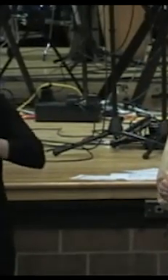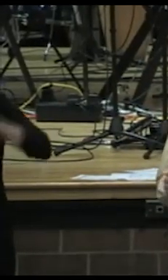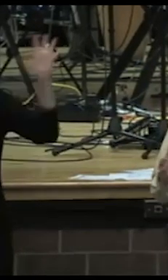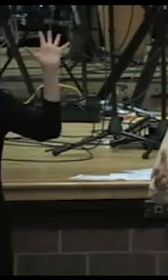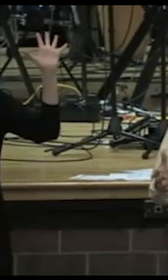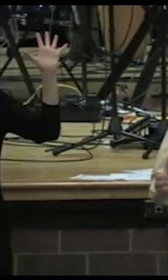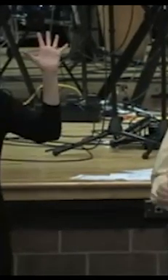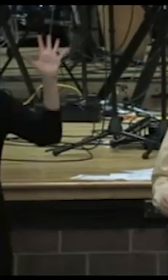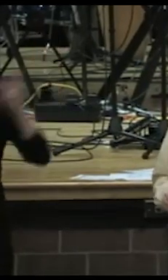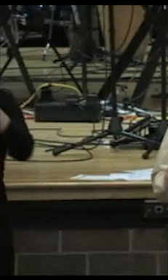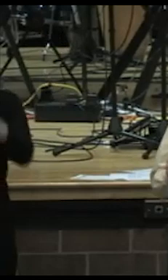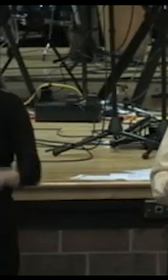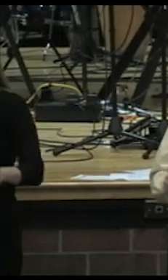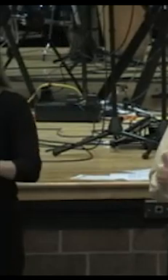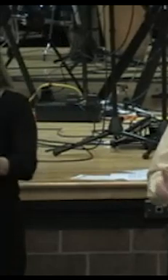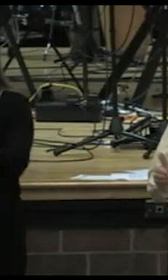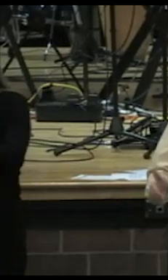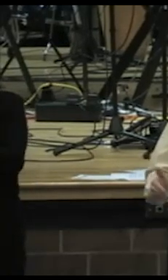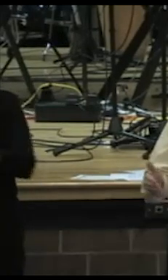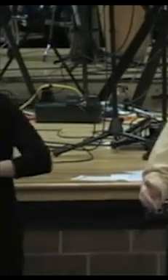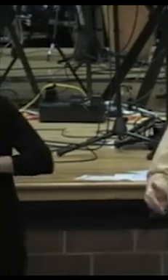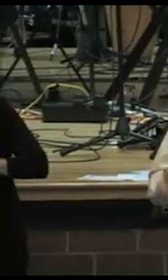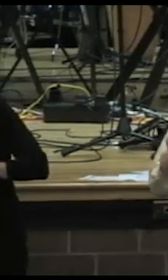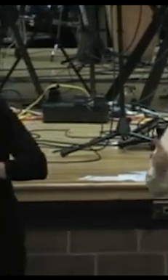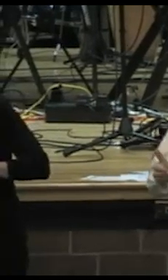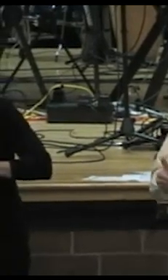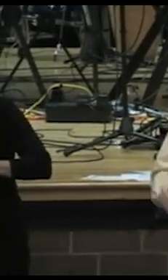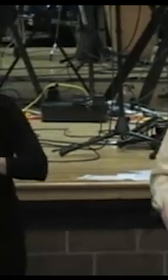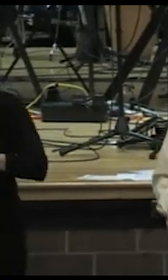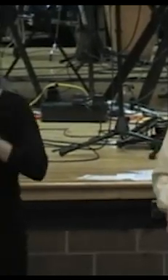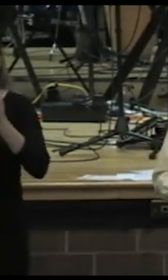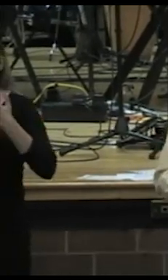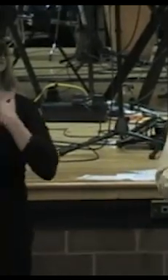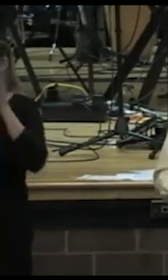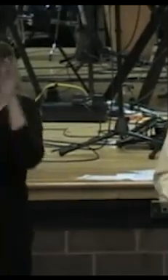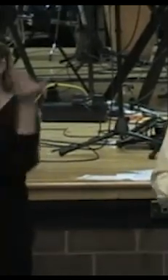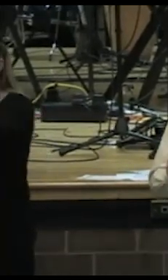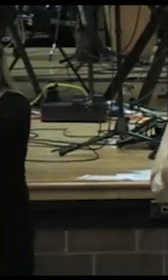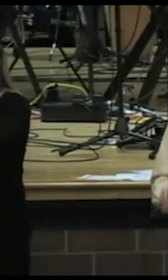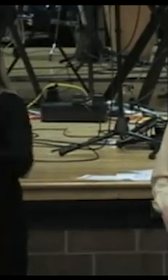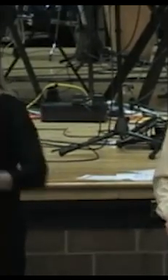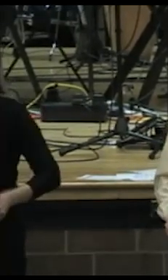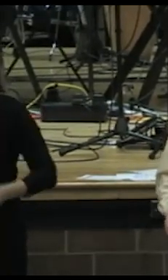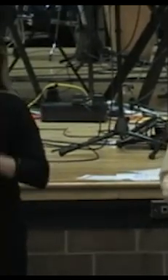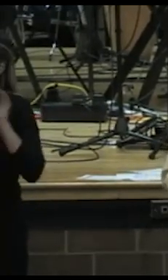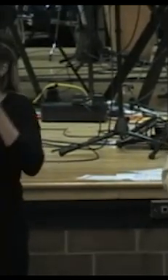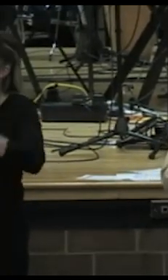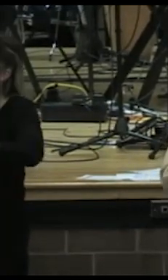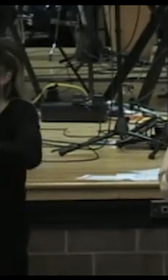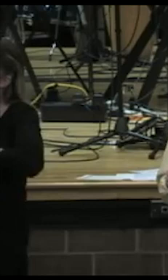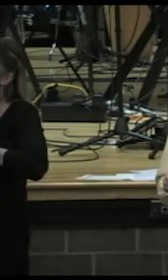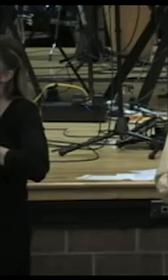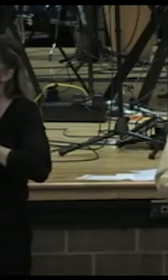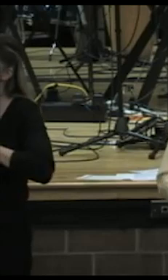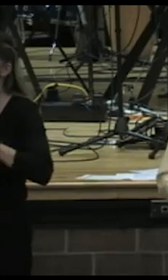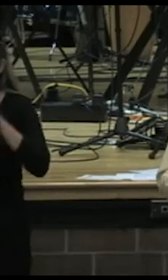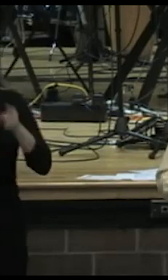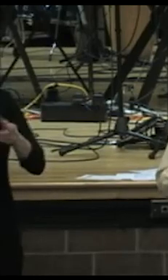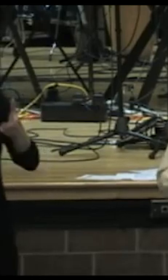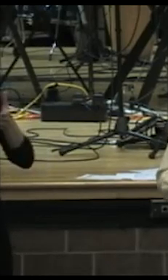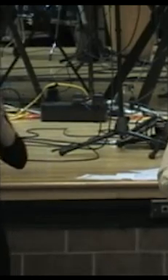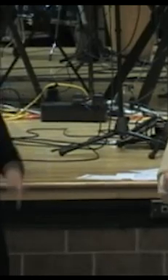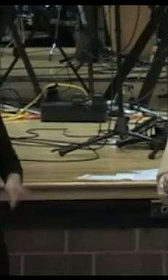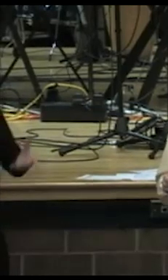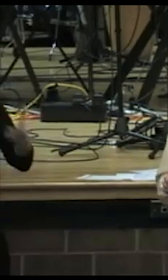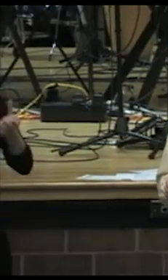unmarried, meaning single, is concerned about the things of the Lord. That's how it should be. How he may please the Lord. But one who is married is concerned